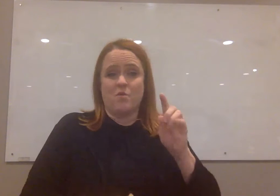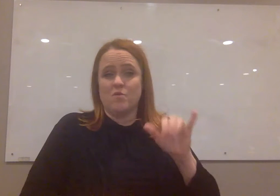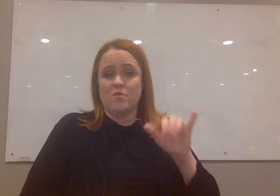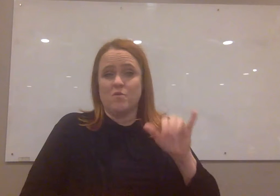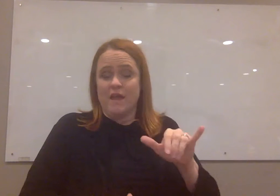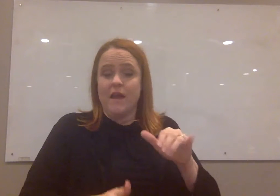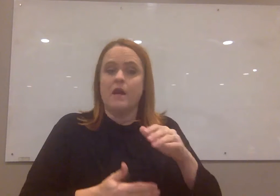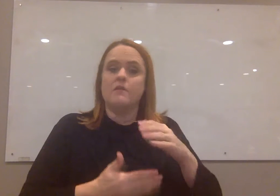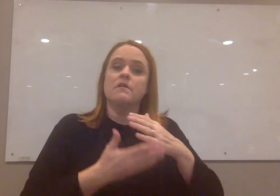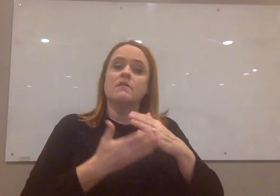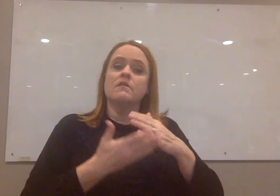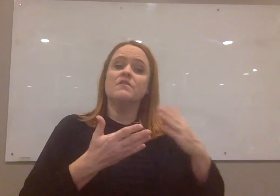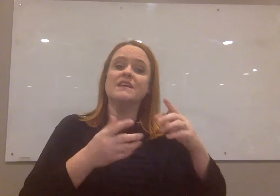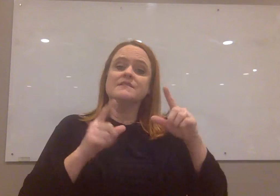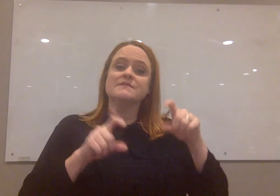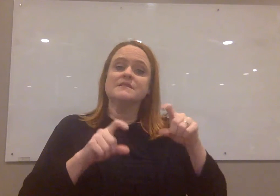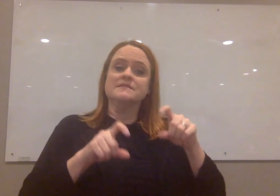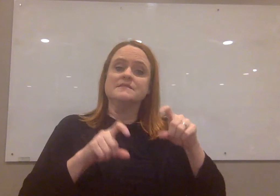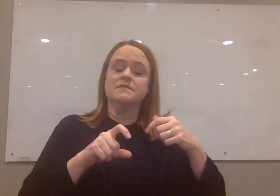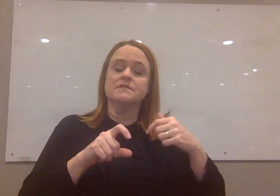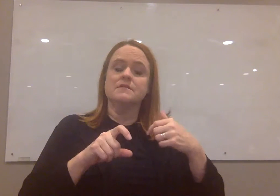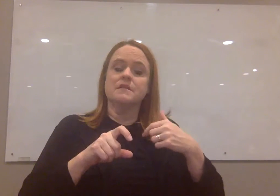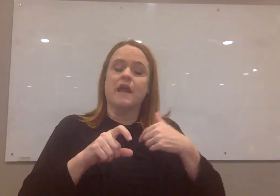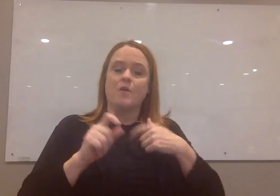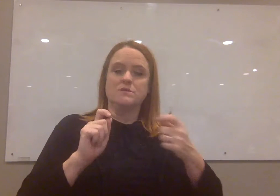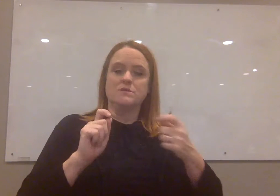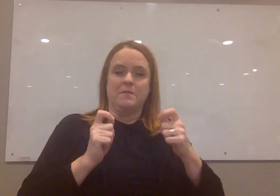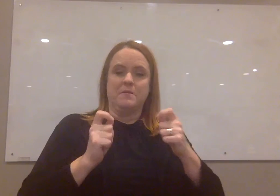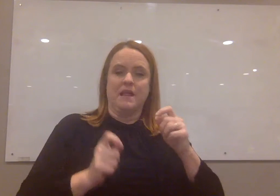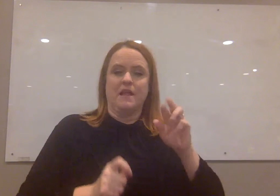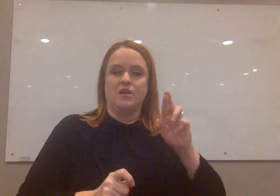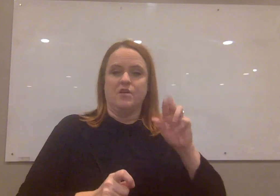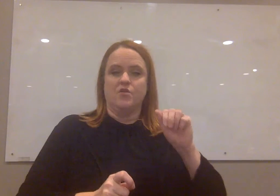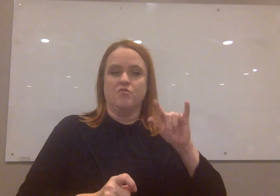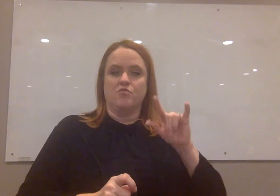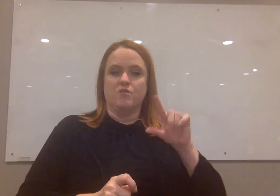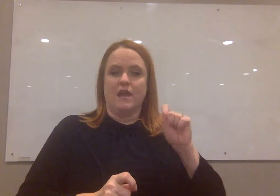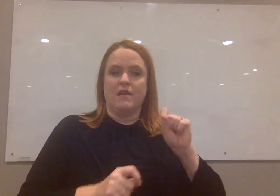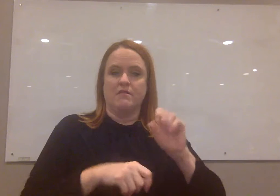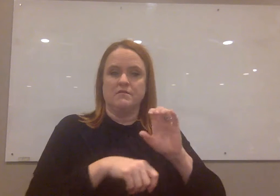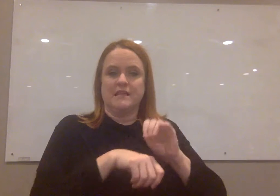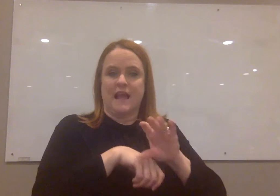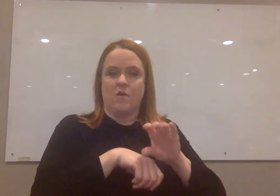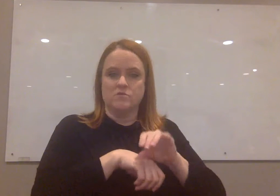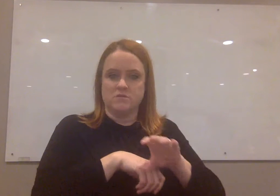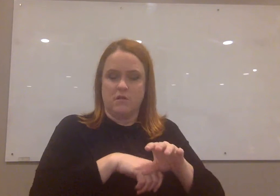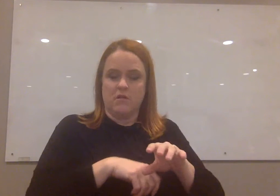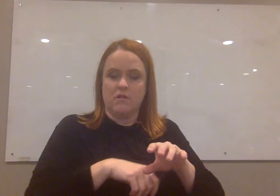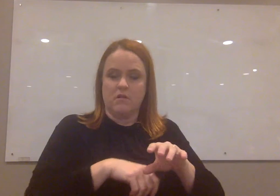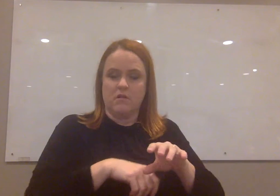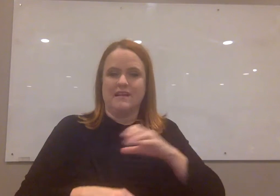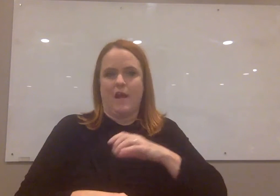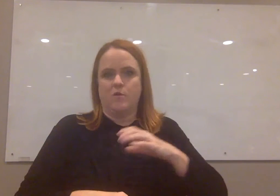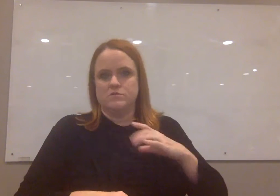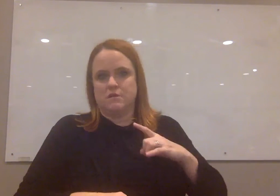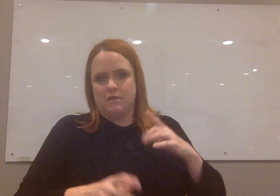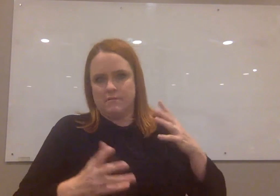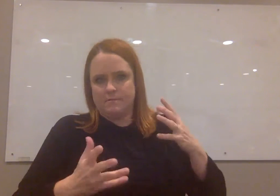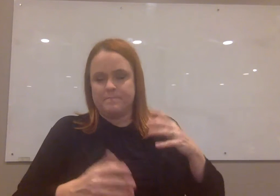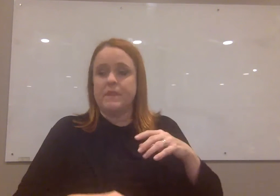manipulating the Rails console so that I could test their integration with a Rails app. and it wouldn't die. So I had to make sure in the terminate call to kill